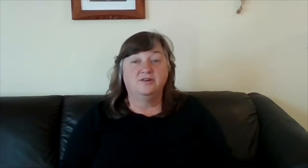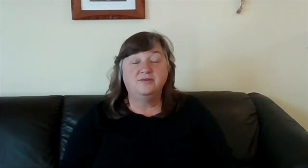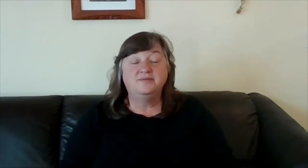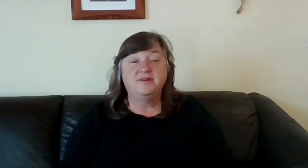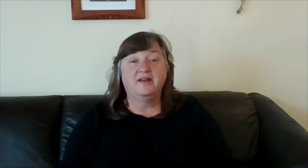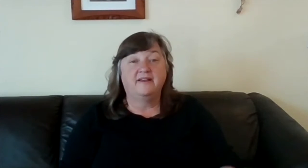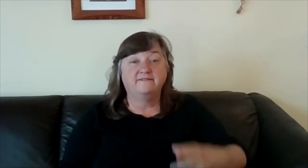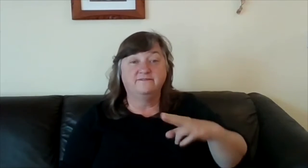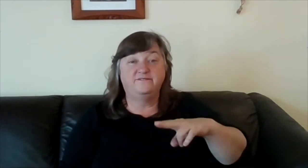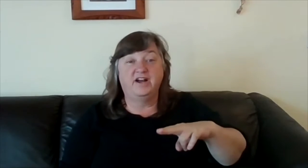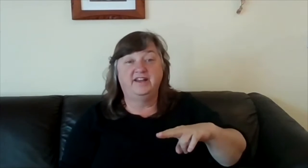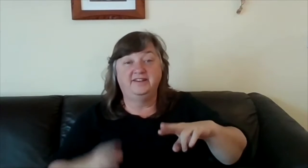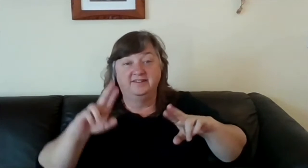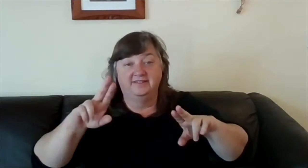So, fun.